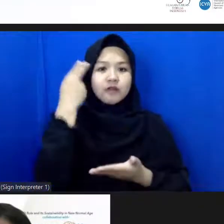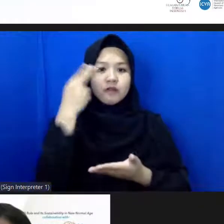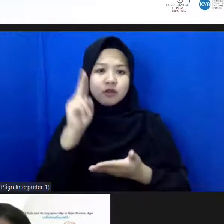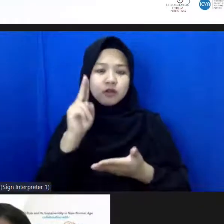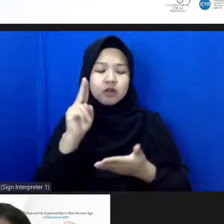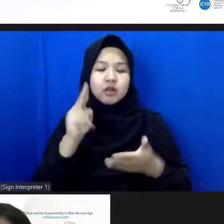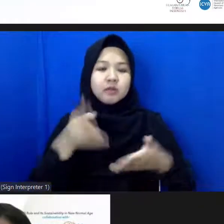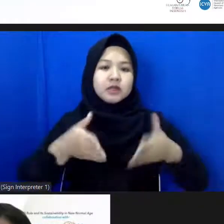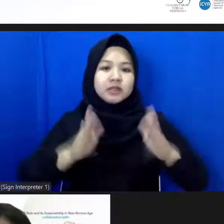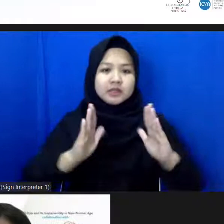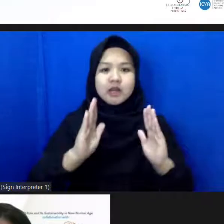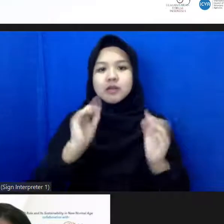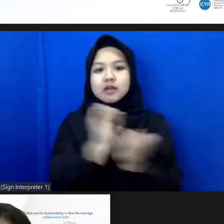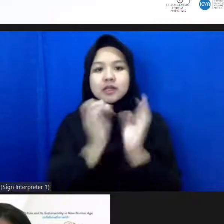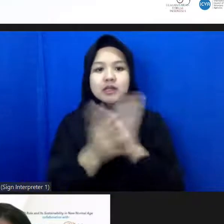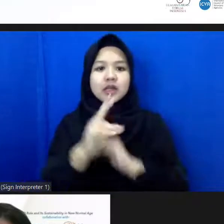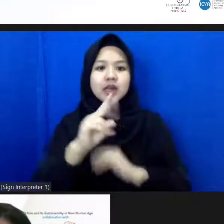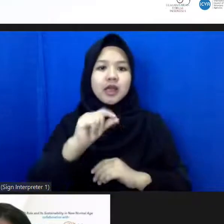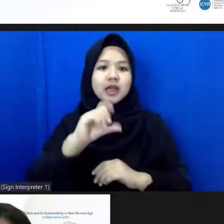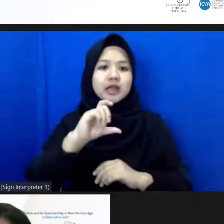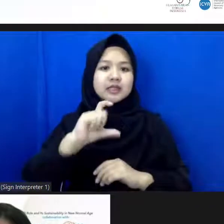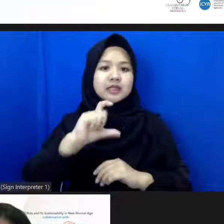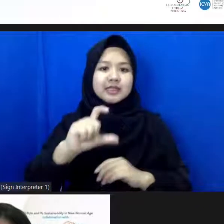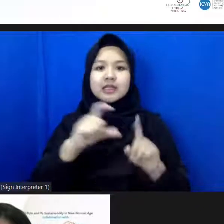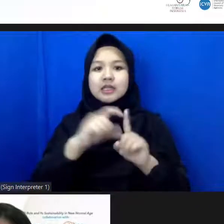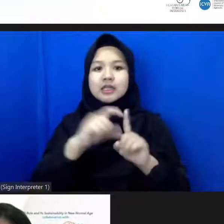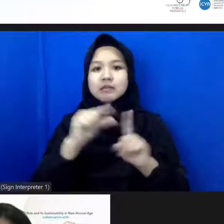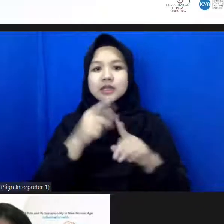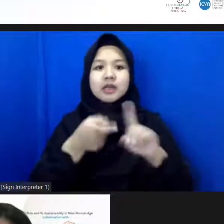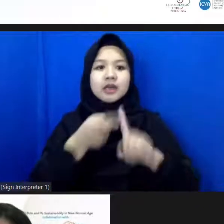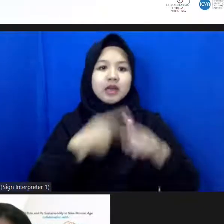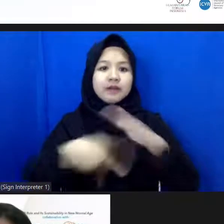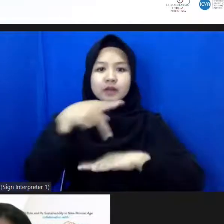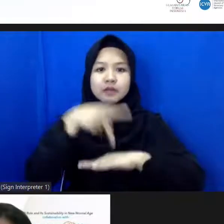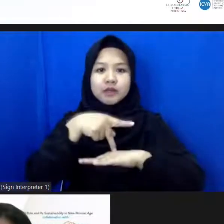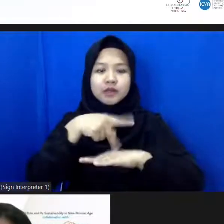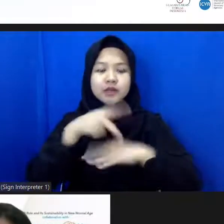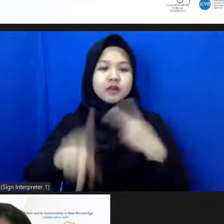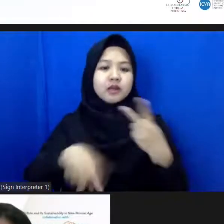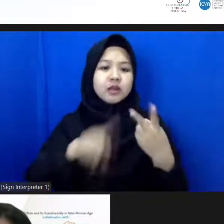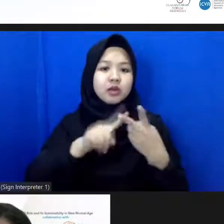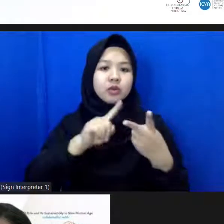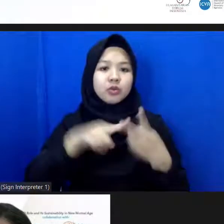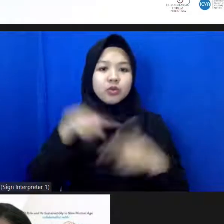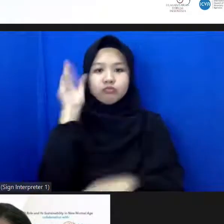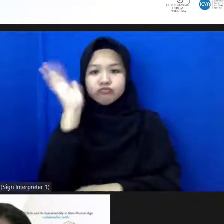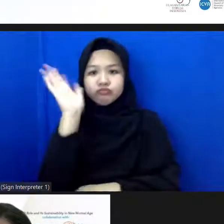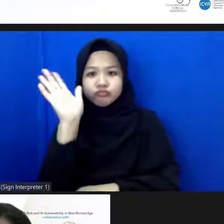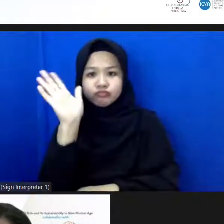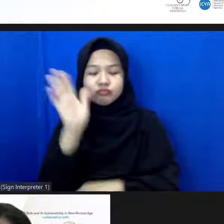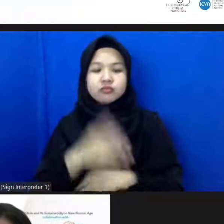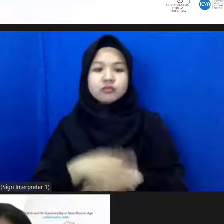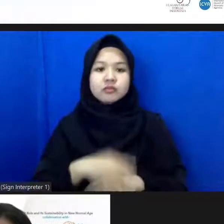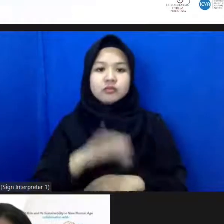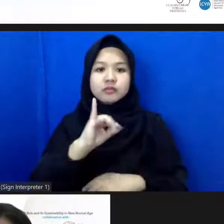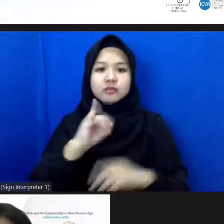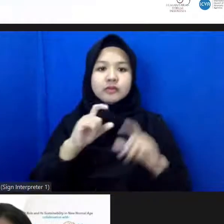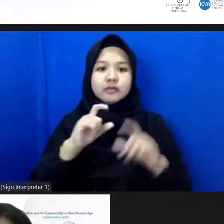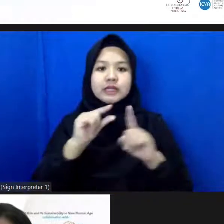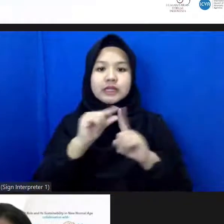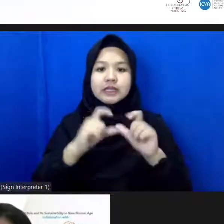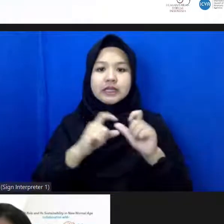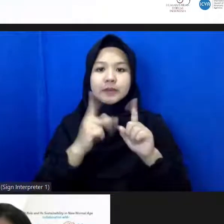Preparedness, or CDP, from the Philippines. The second speaker is